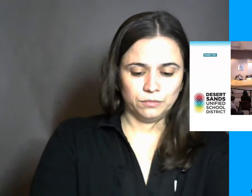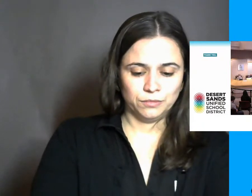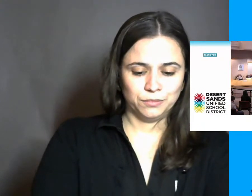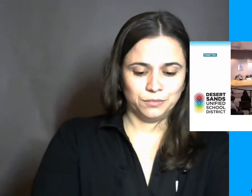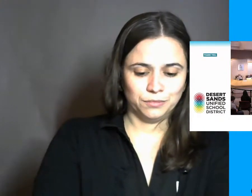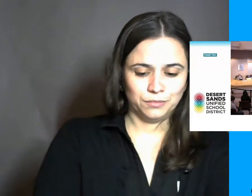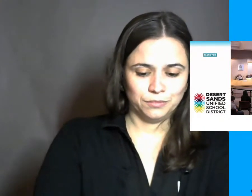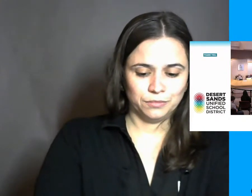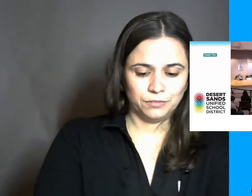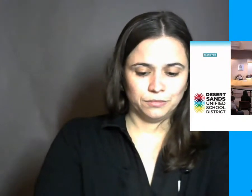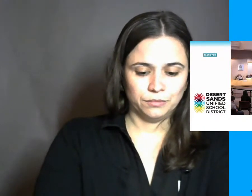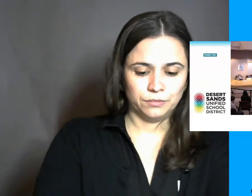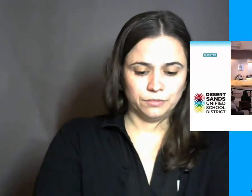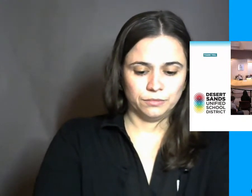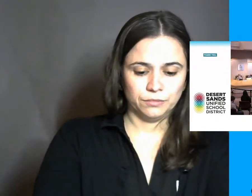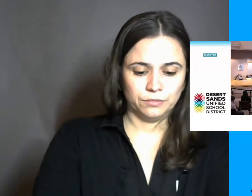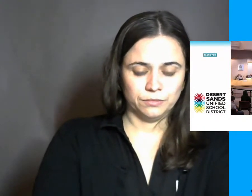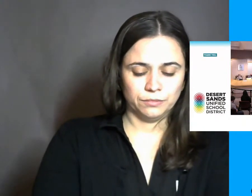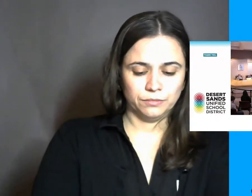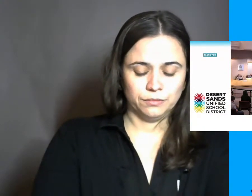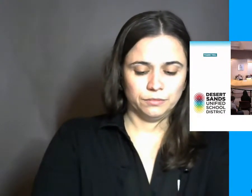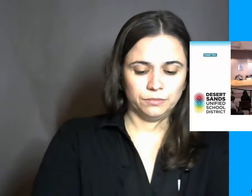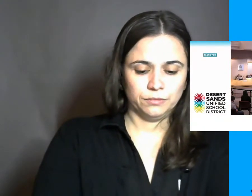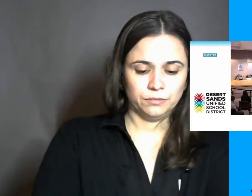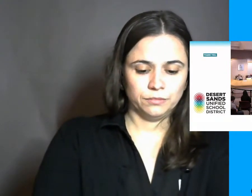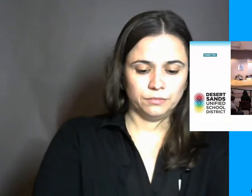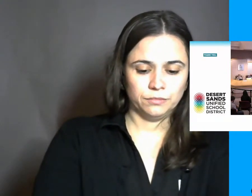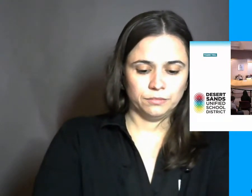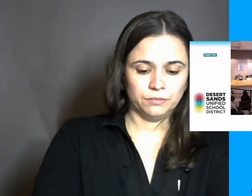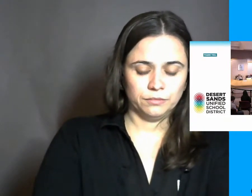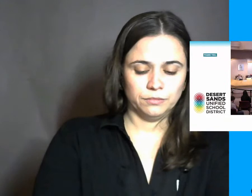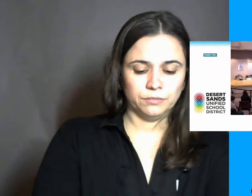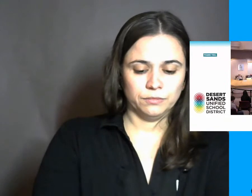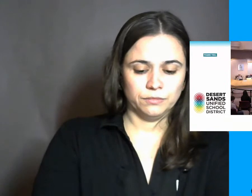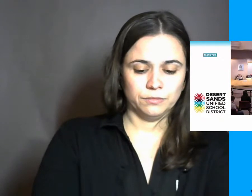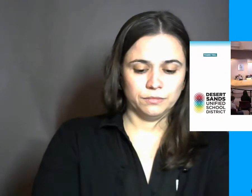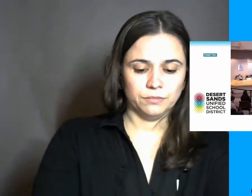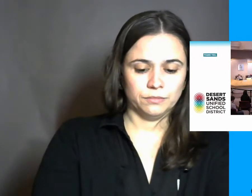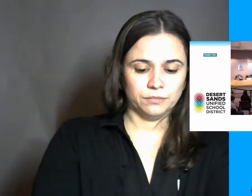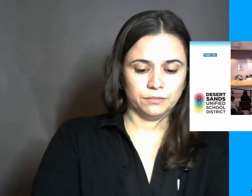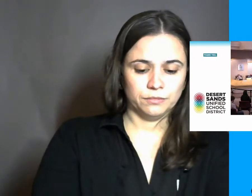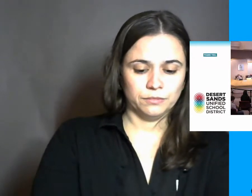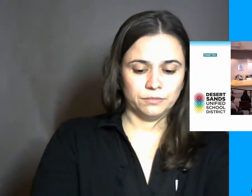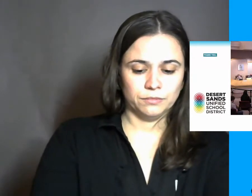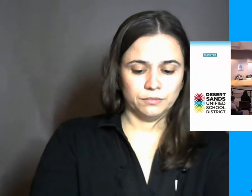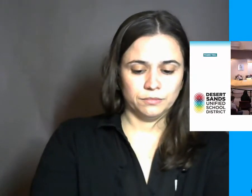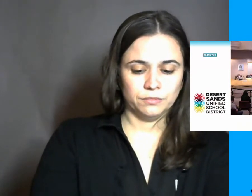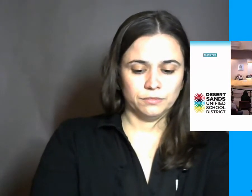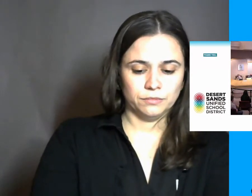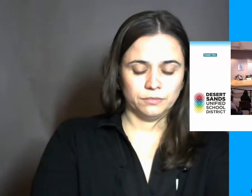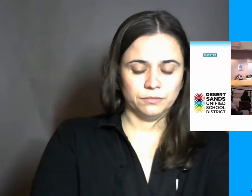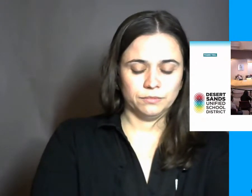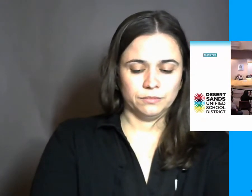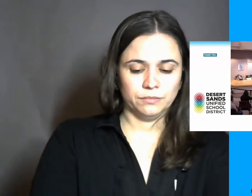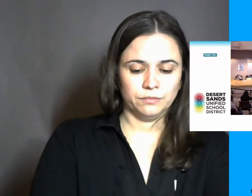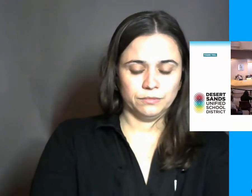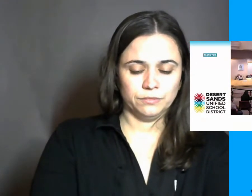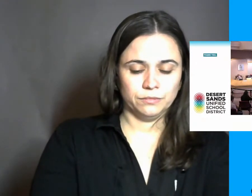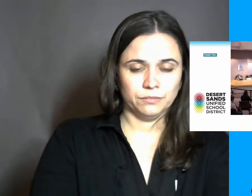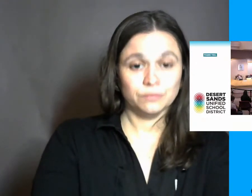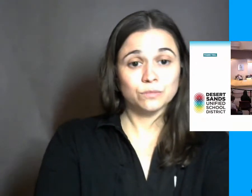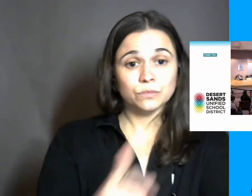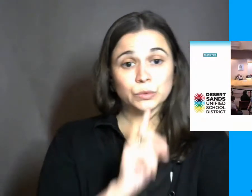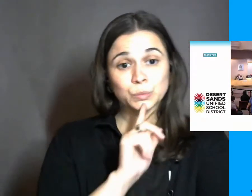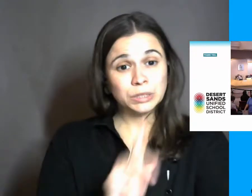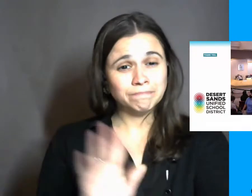each one kind of has its own personality, and they aren't these rubber cut you know, cutting little rubber stamp